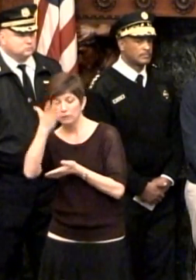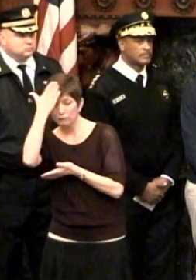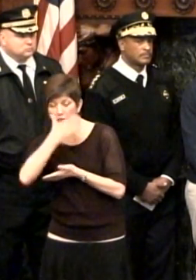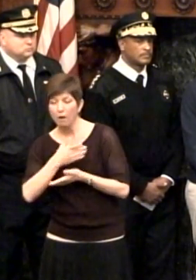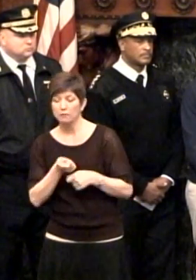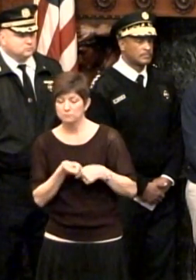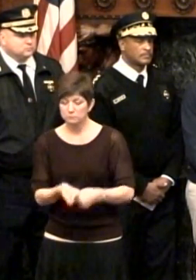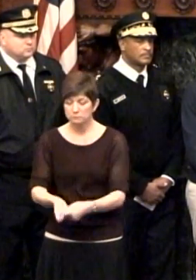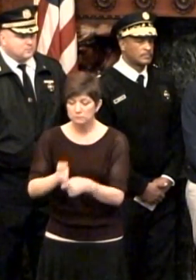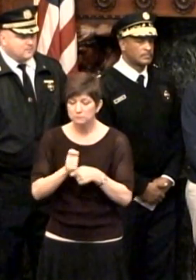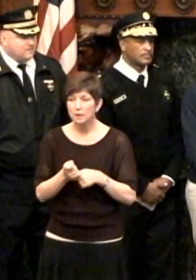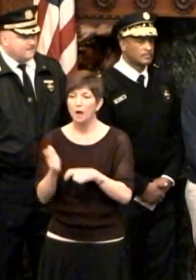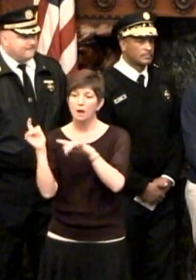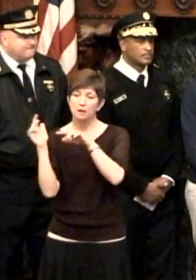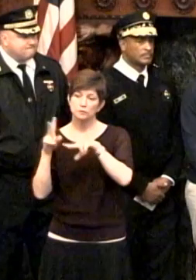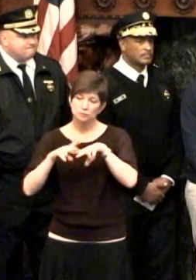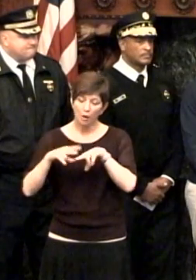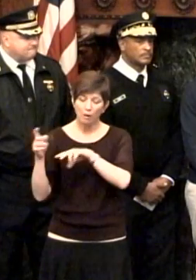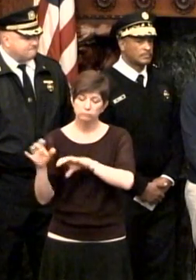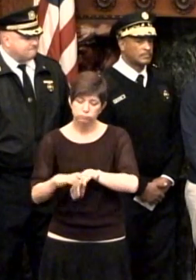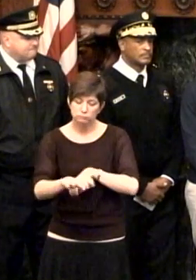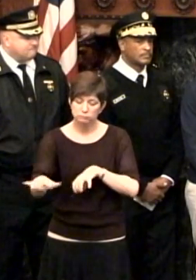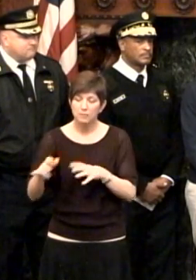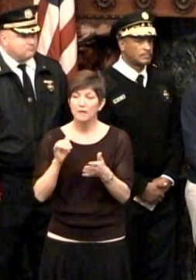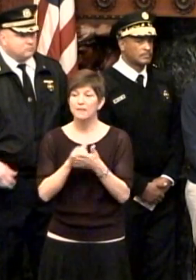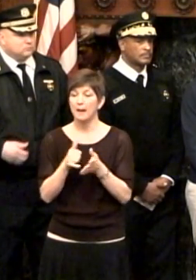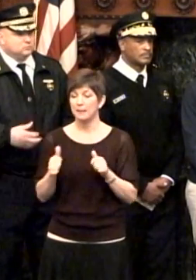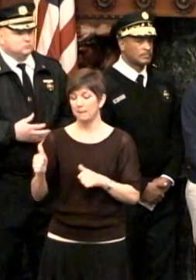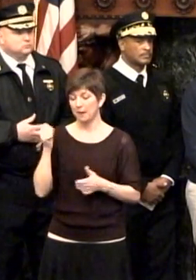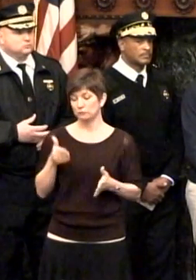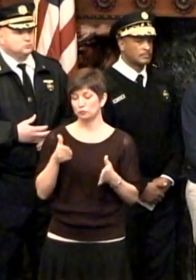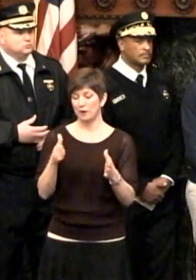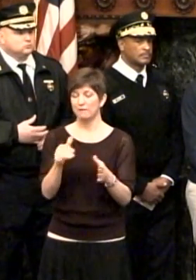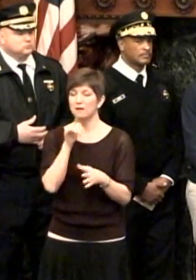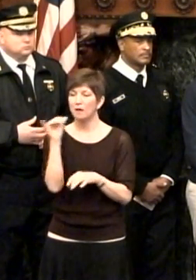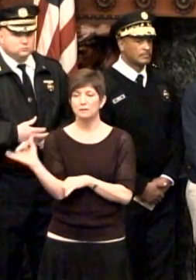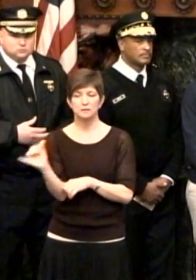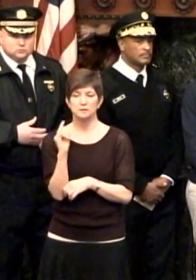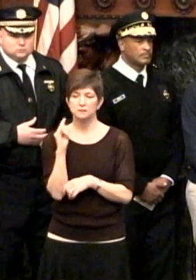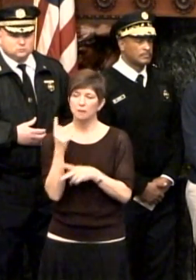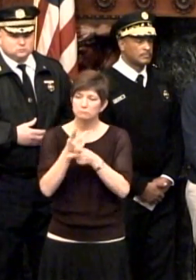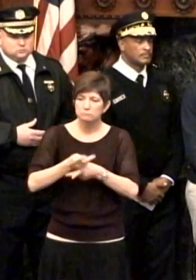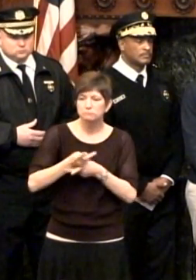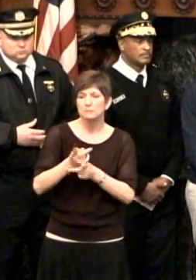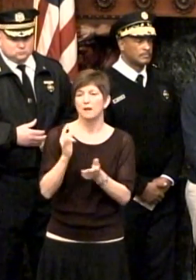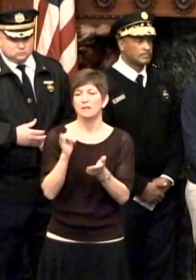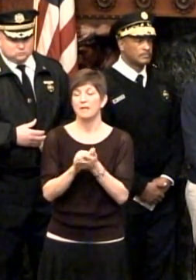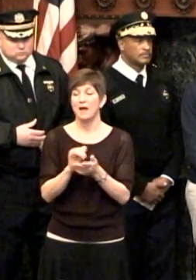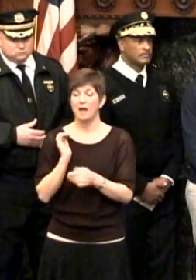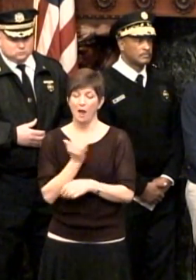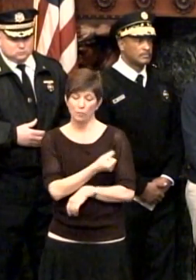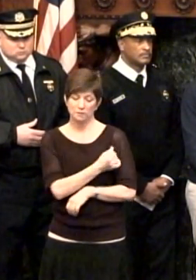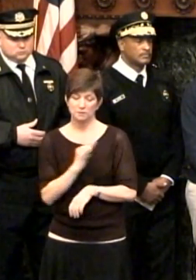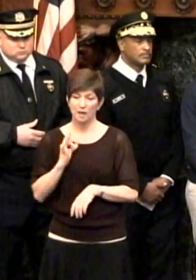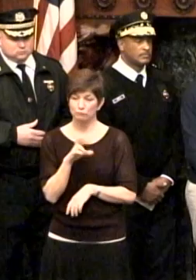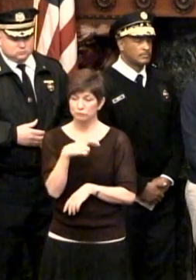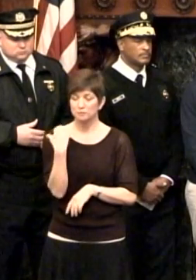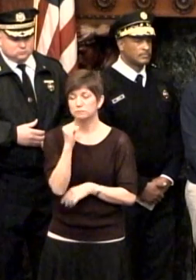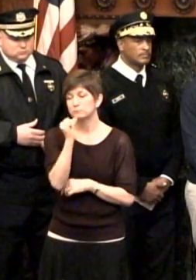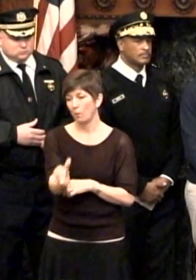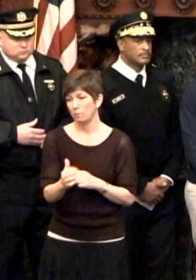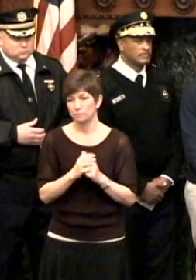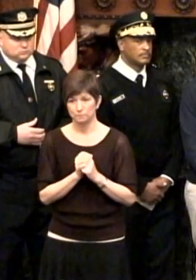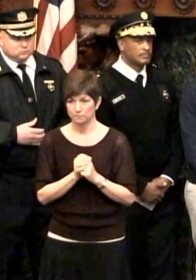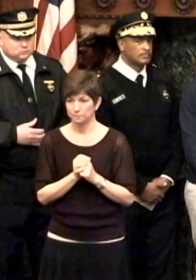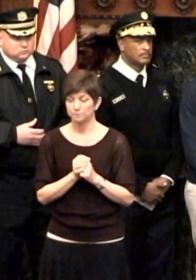salt, often driveways do not get the same treatment, and we are not going to put our personnel at risk. The Streets Department